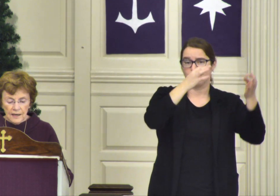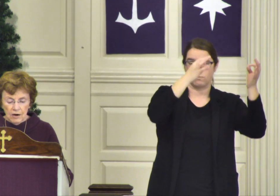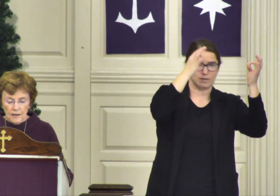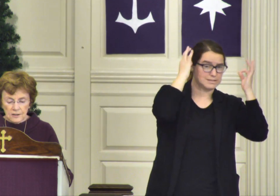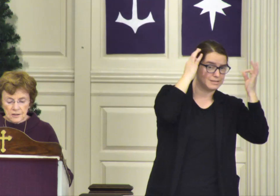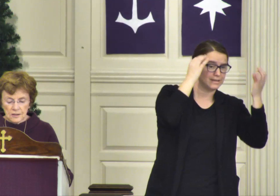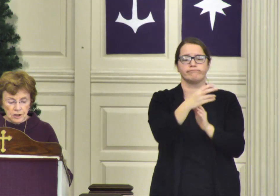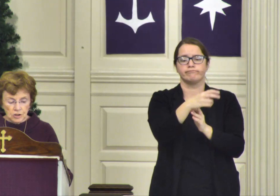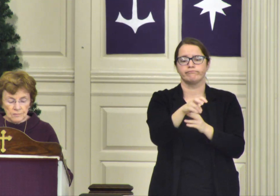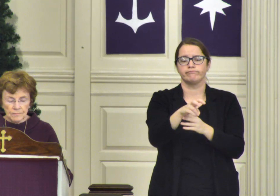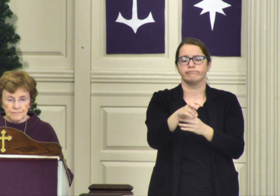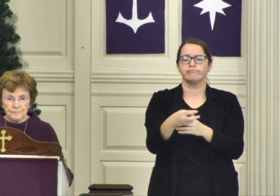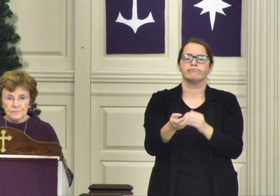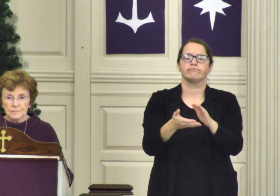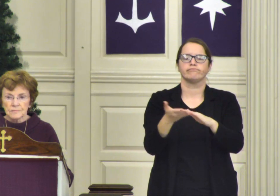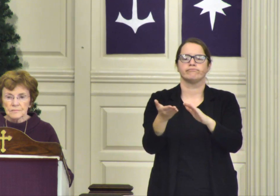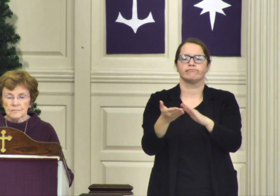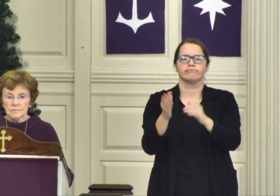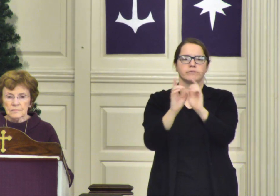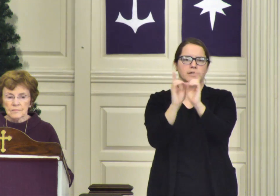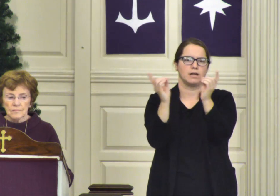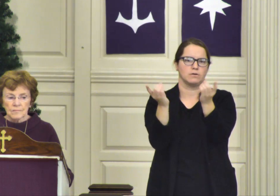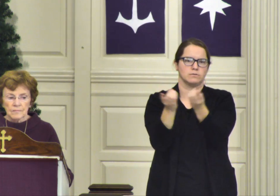diocesan administration.